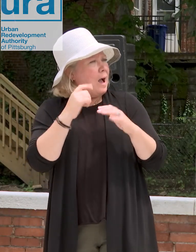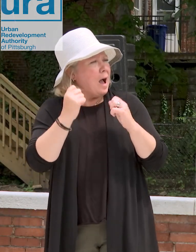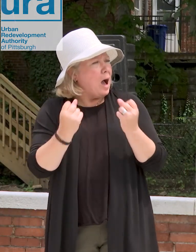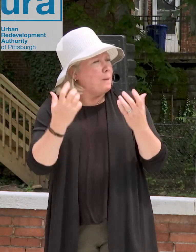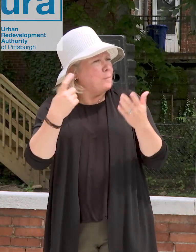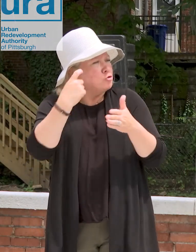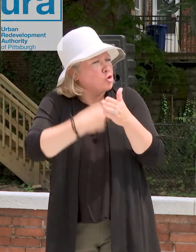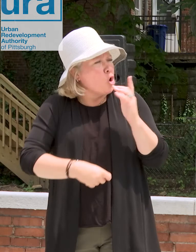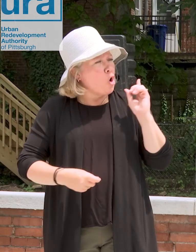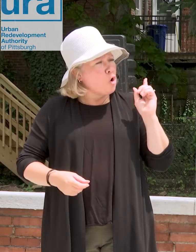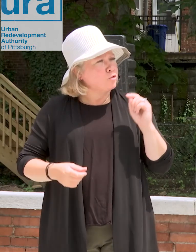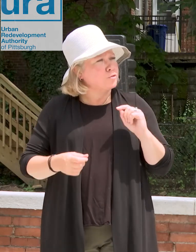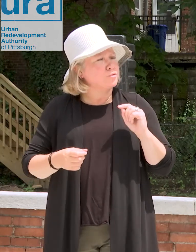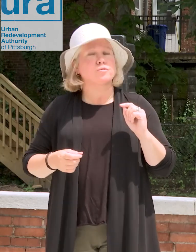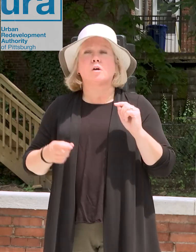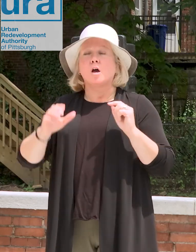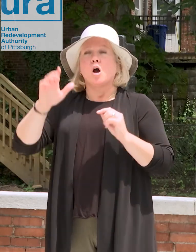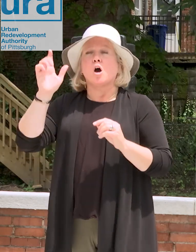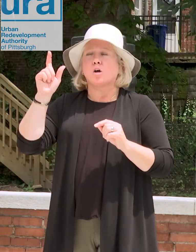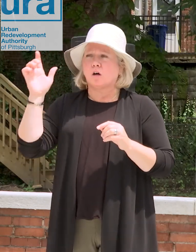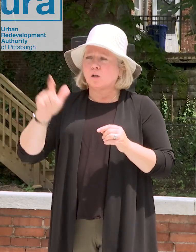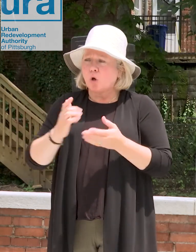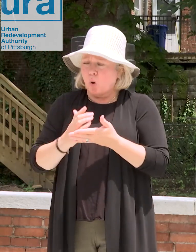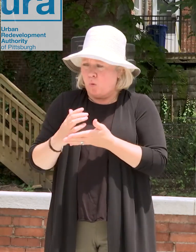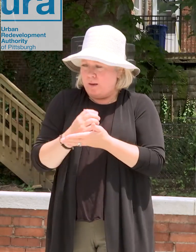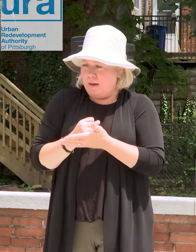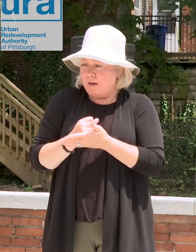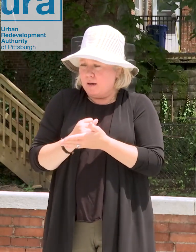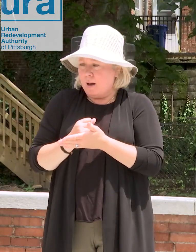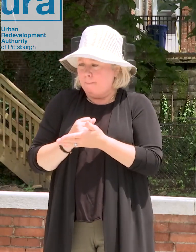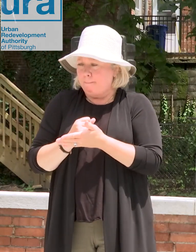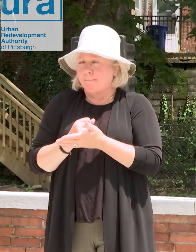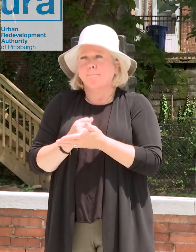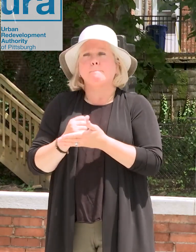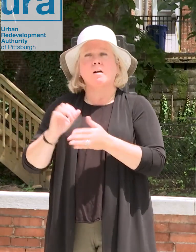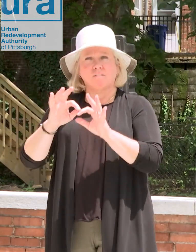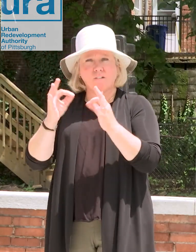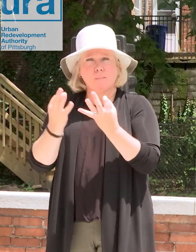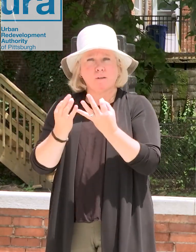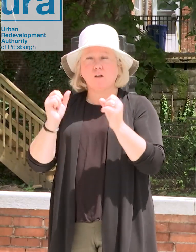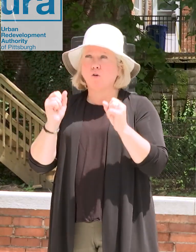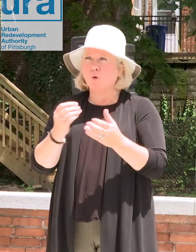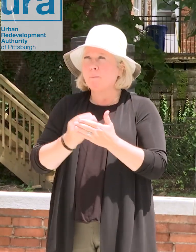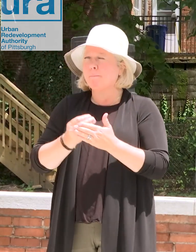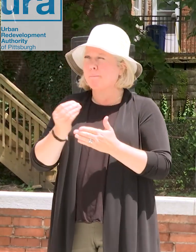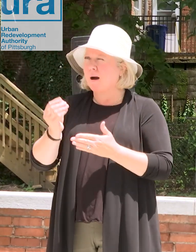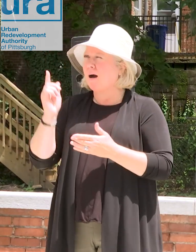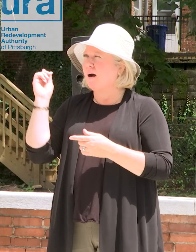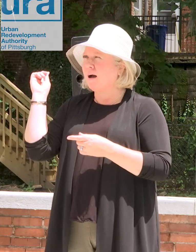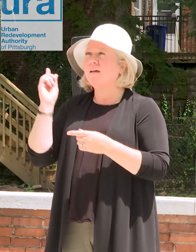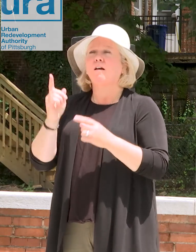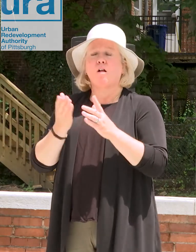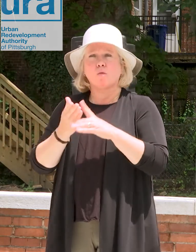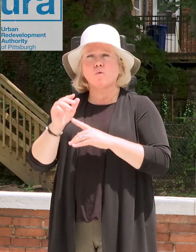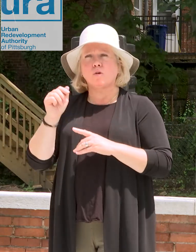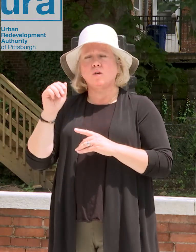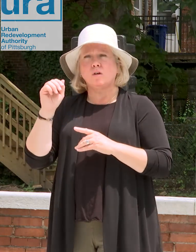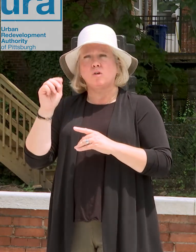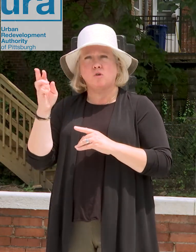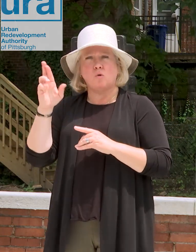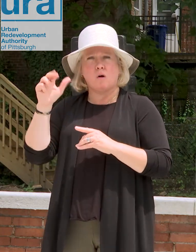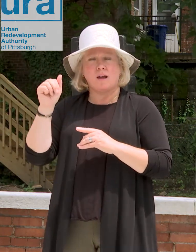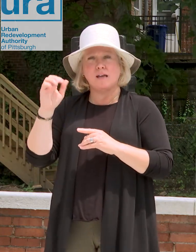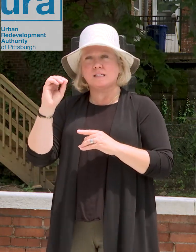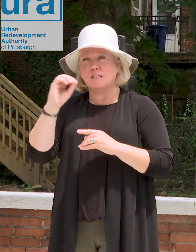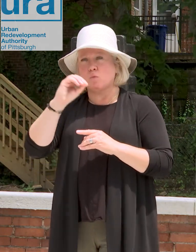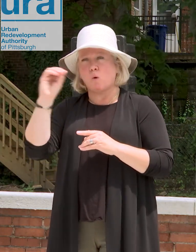units? A low-income household would be able to purchase this particular home with assistance from the URA, down payment assistance, second mortgage,